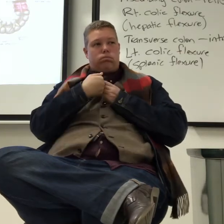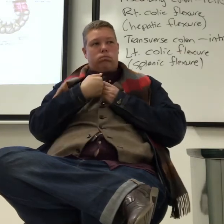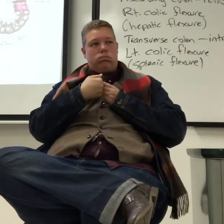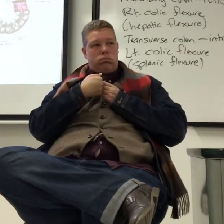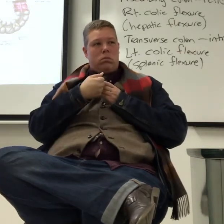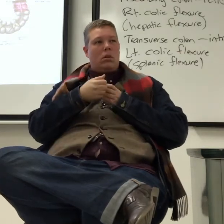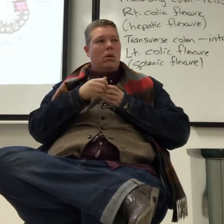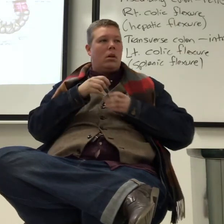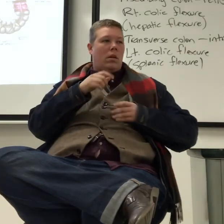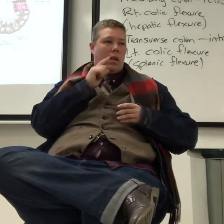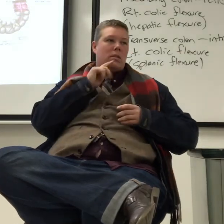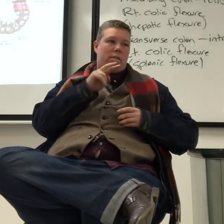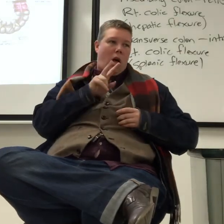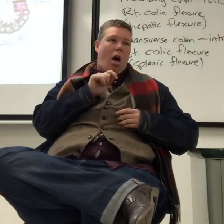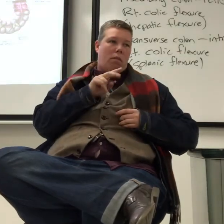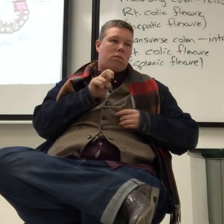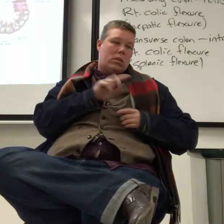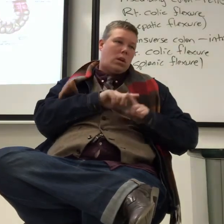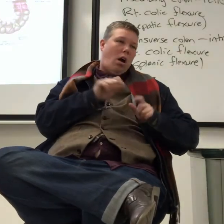don't, yeah.